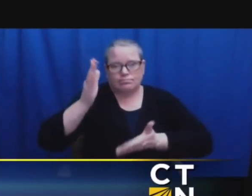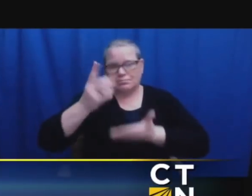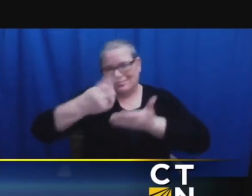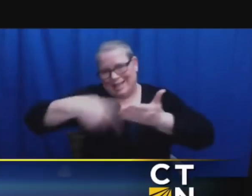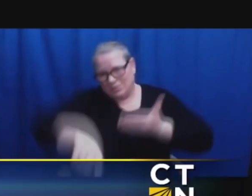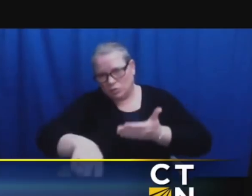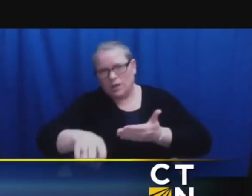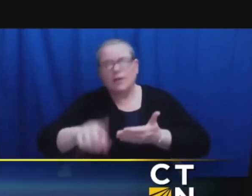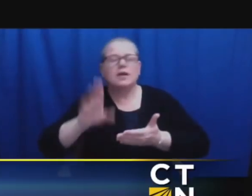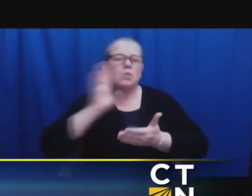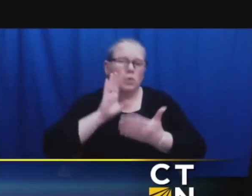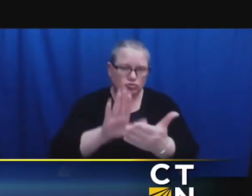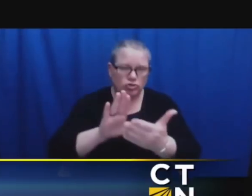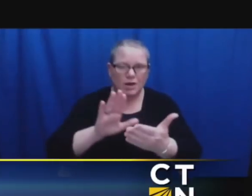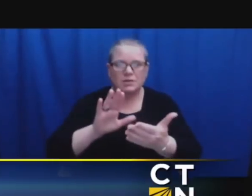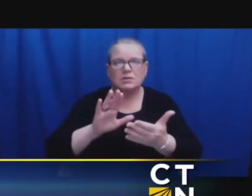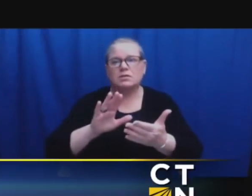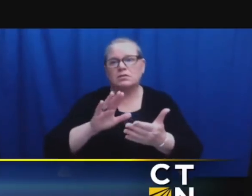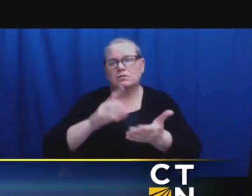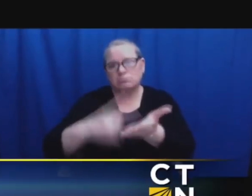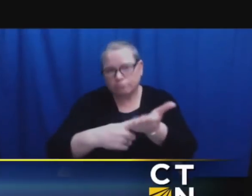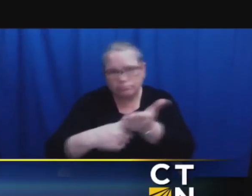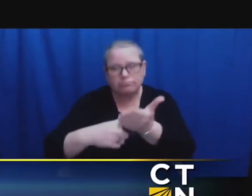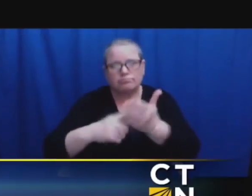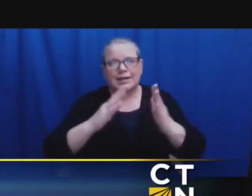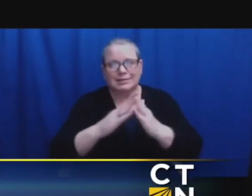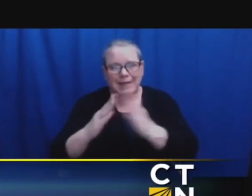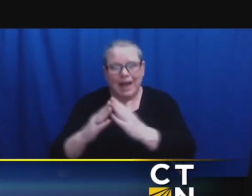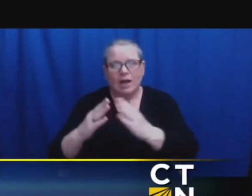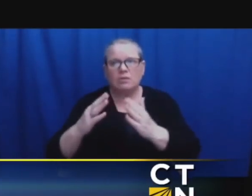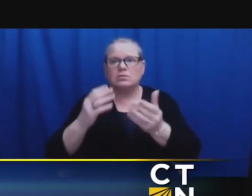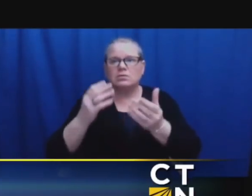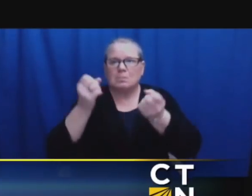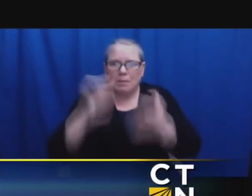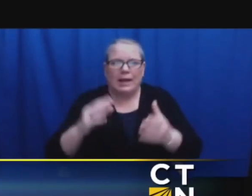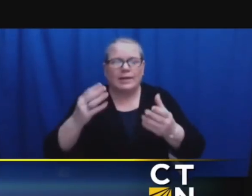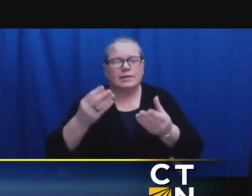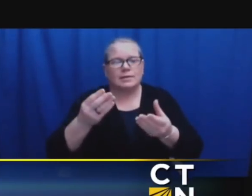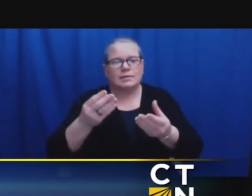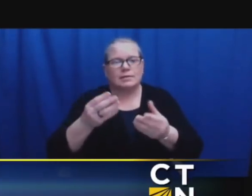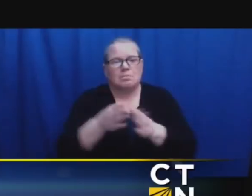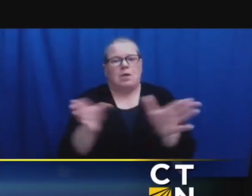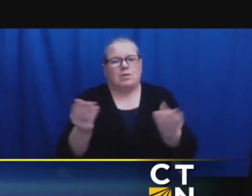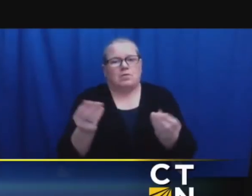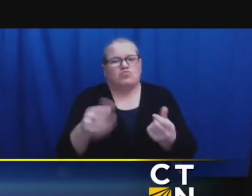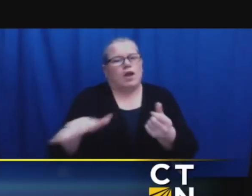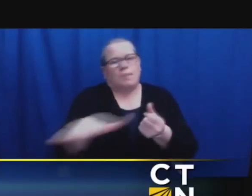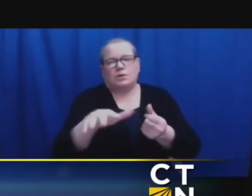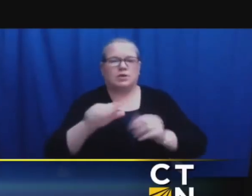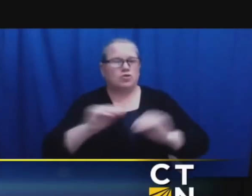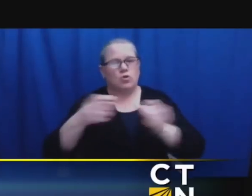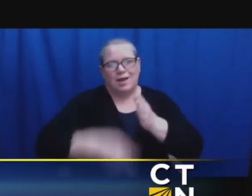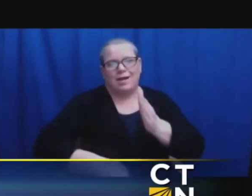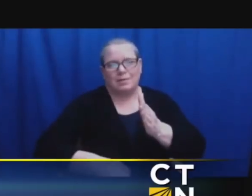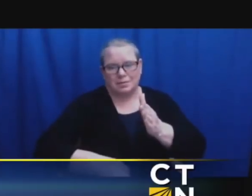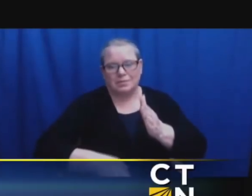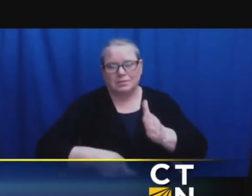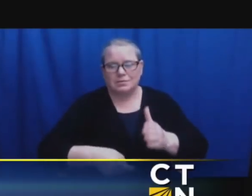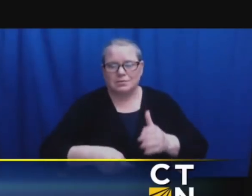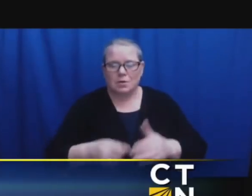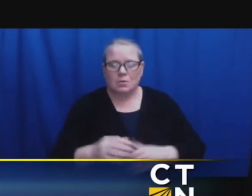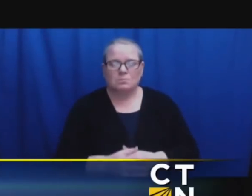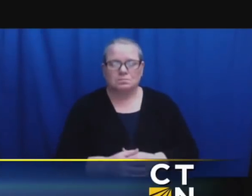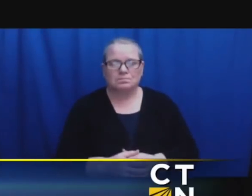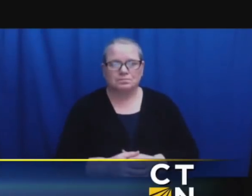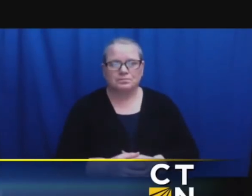towns and municipalities that have a lot of untaxable public property. Thanks, Governor. Thanks, Dr. Vasquez. Thanks, Ken. Thanks,